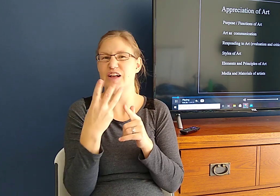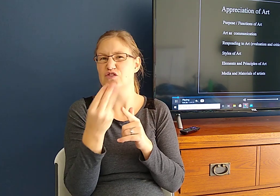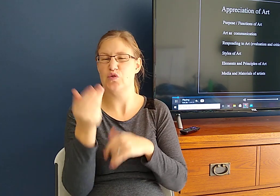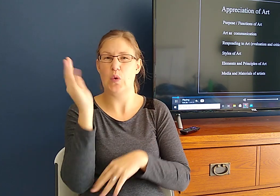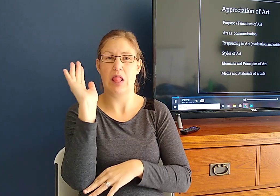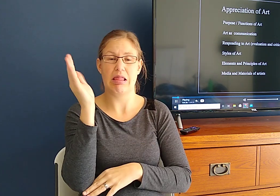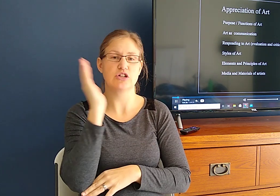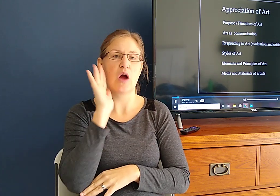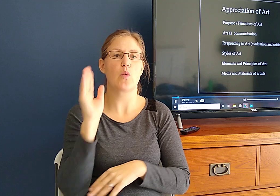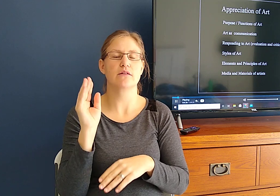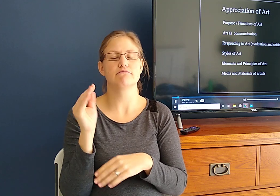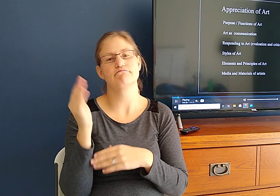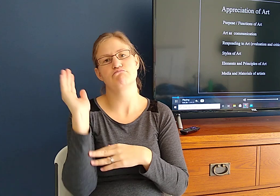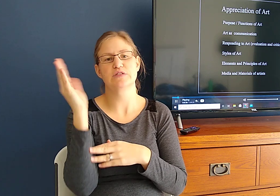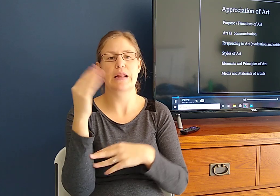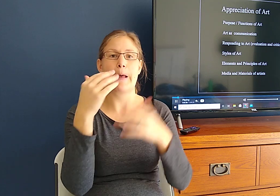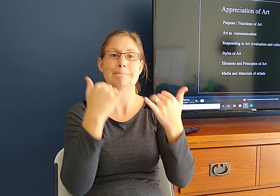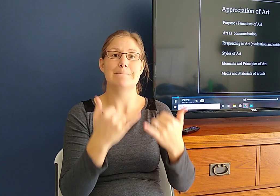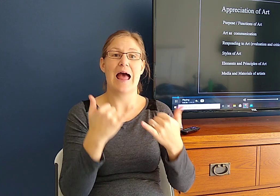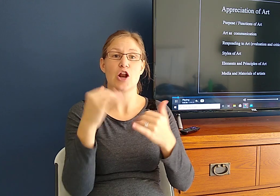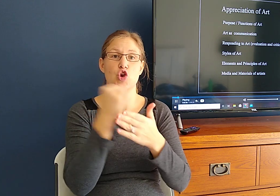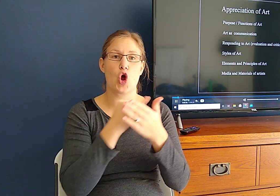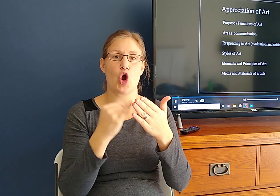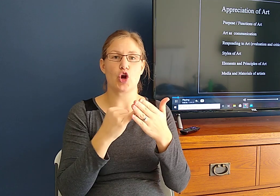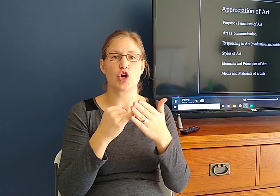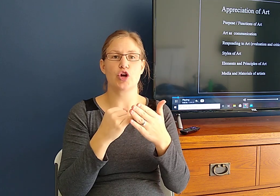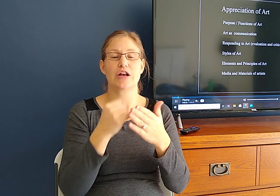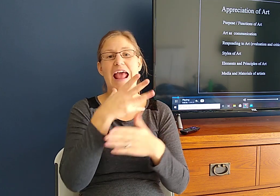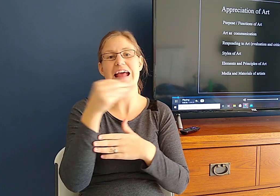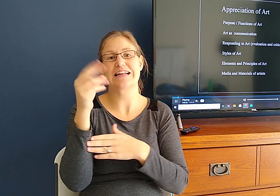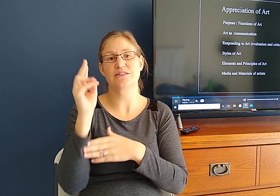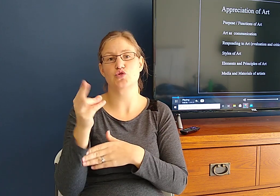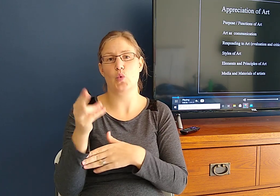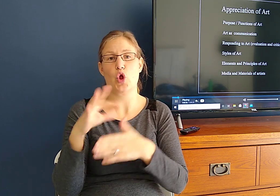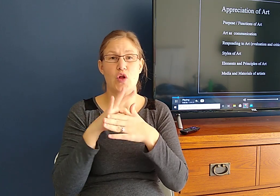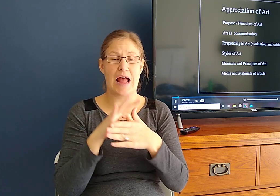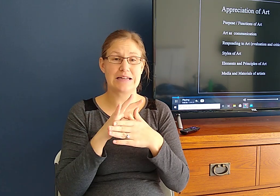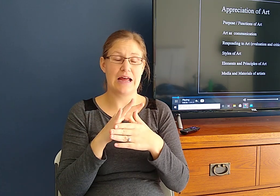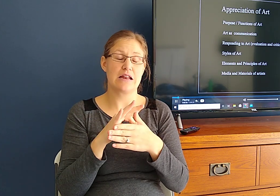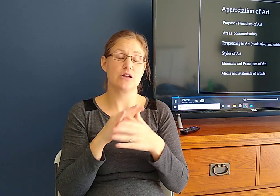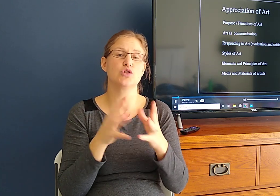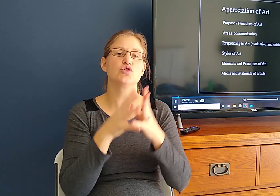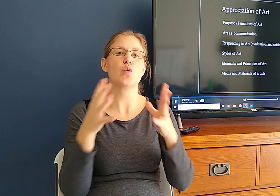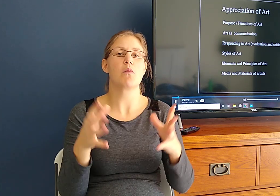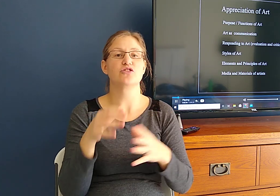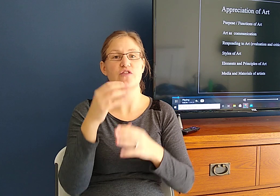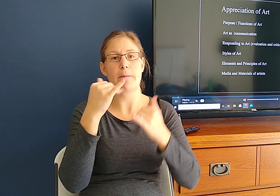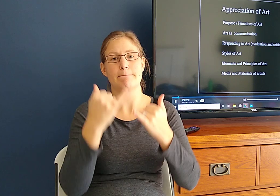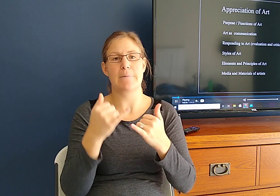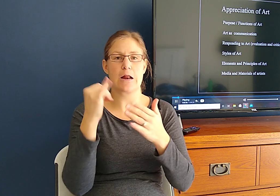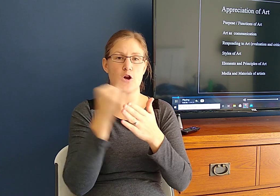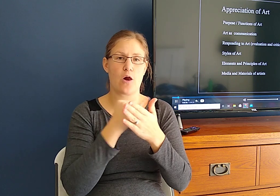to you modern art and historical content. Much of modern art is a series of